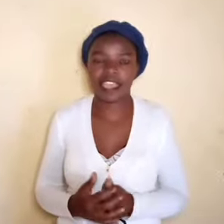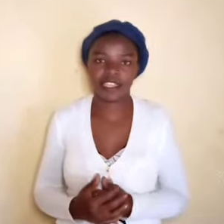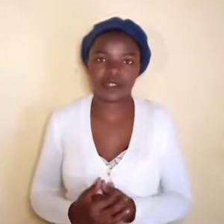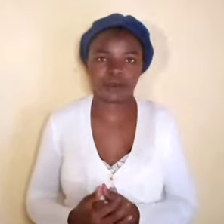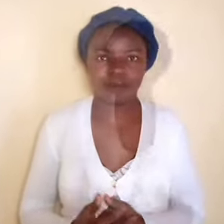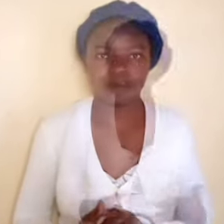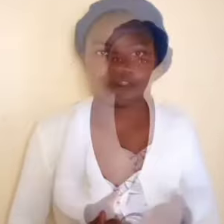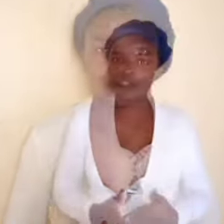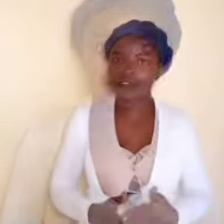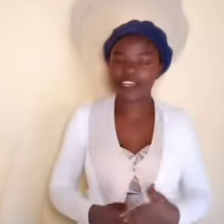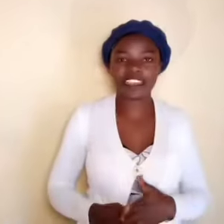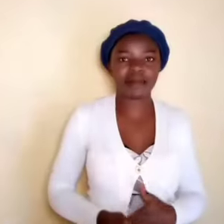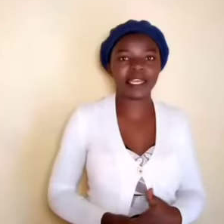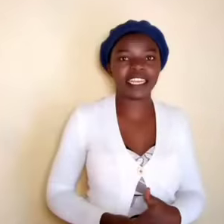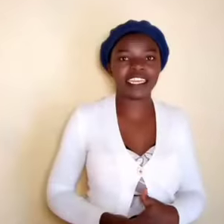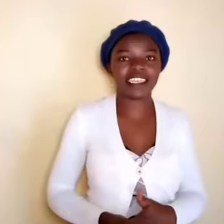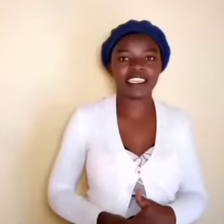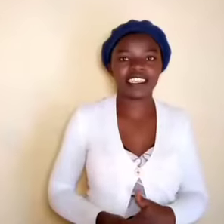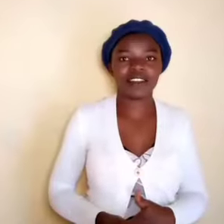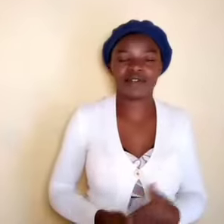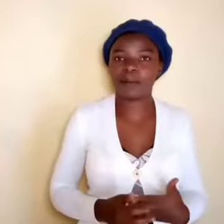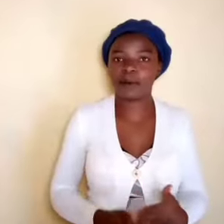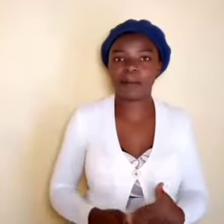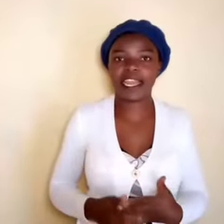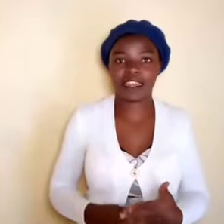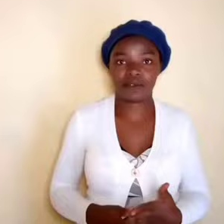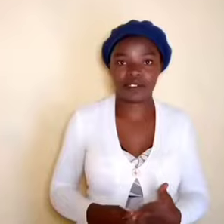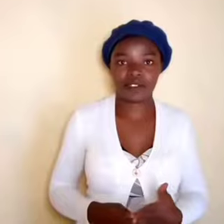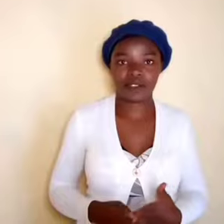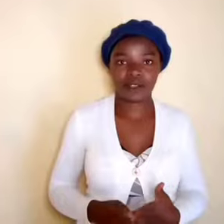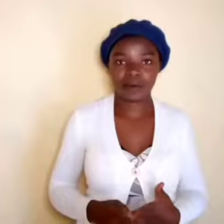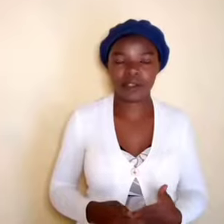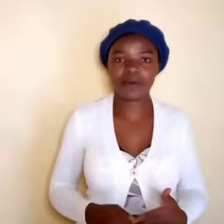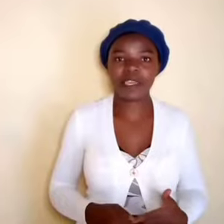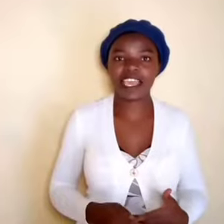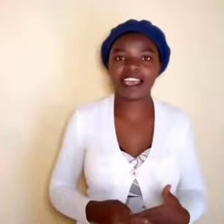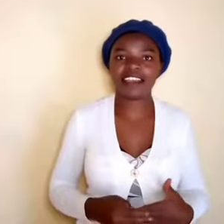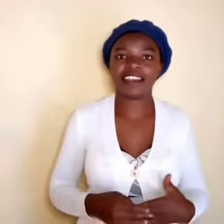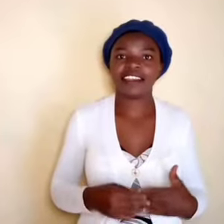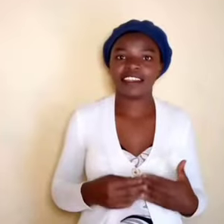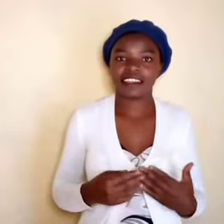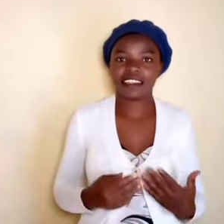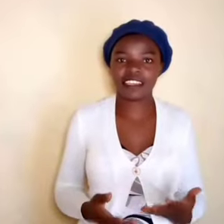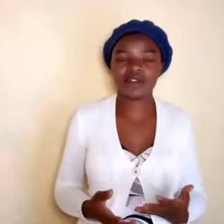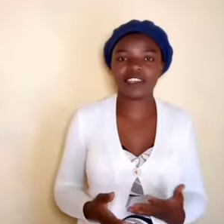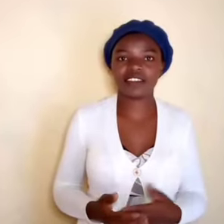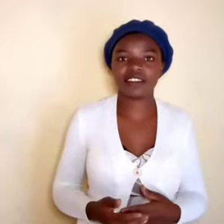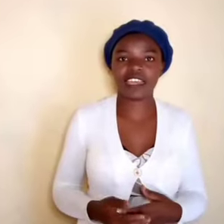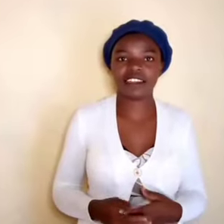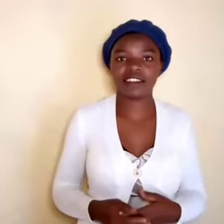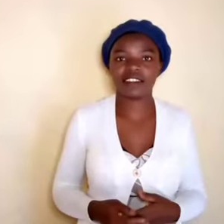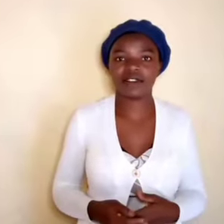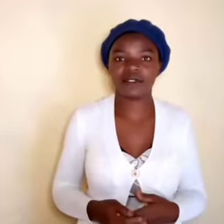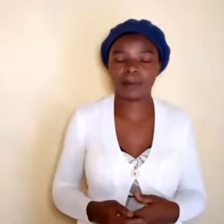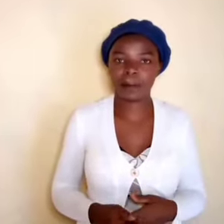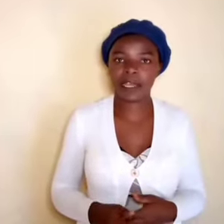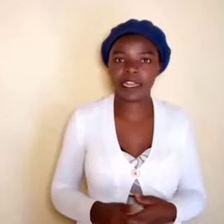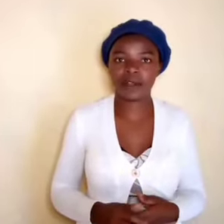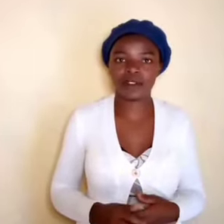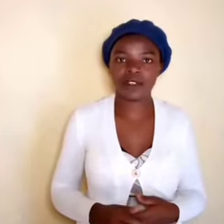idiom. We use fingerspelling for proper nouns. When we are giving signs for proper nouns,